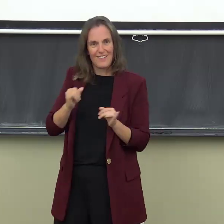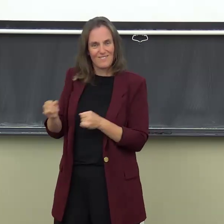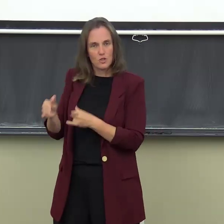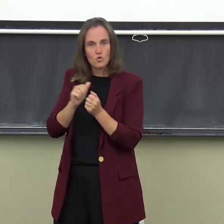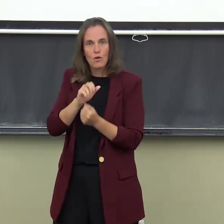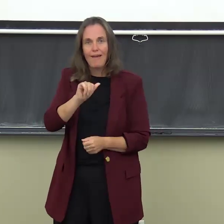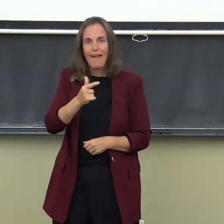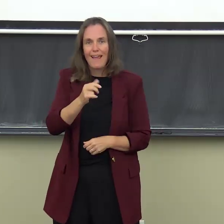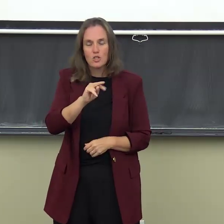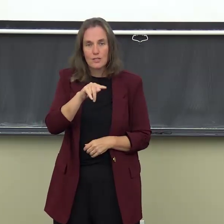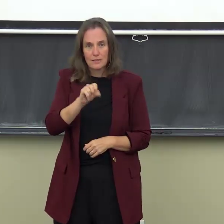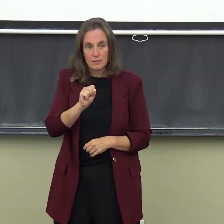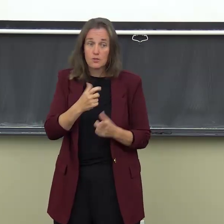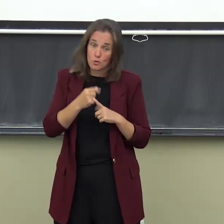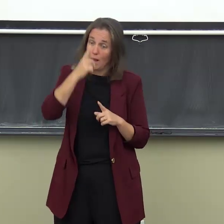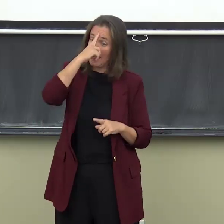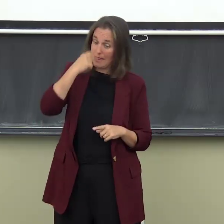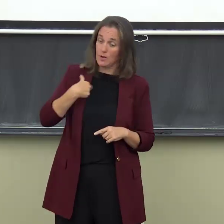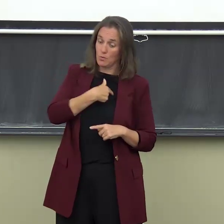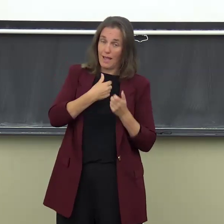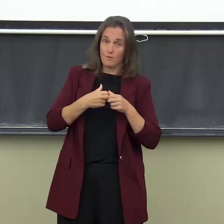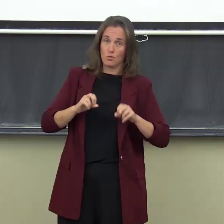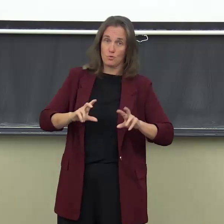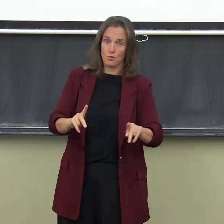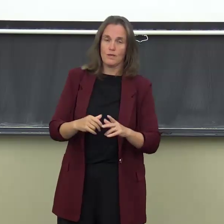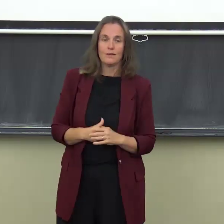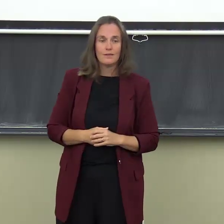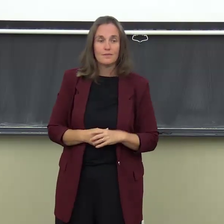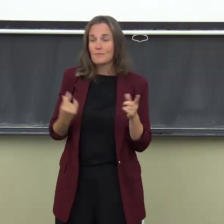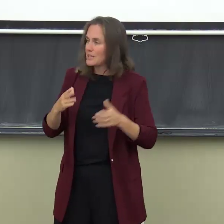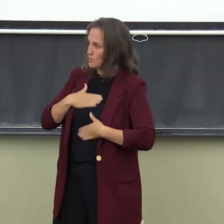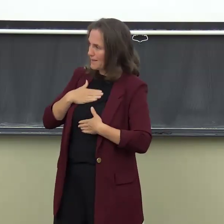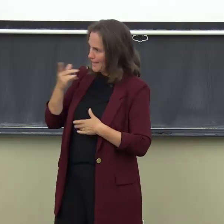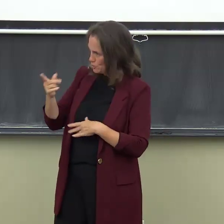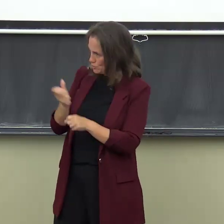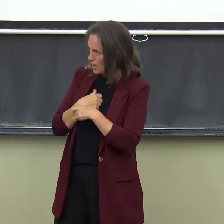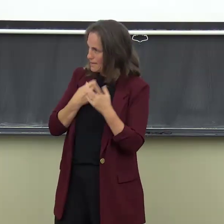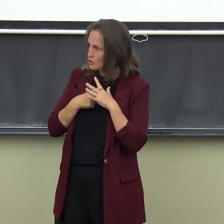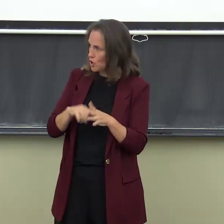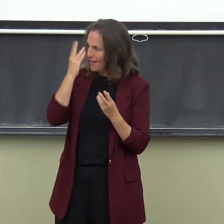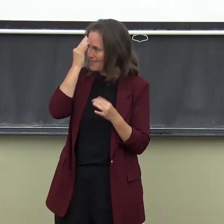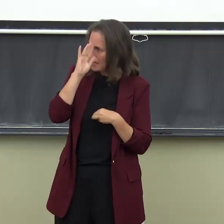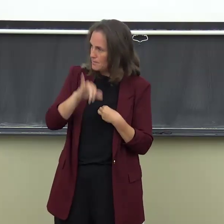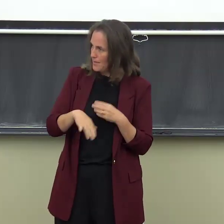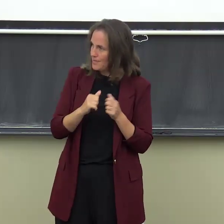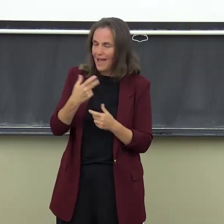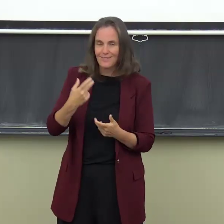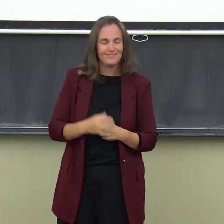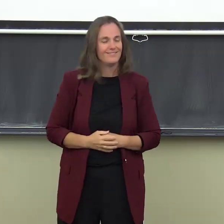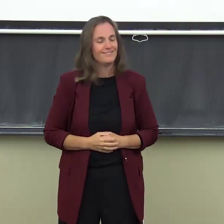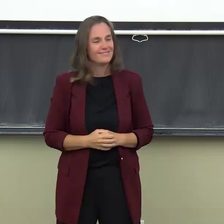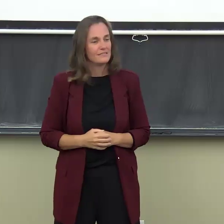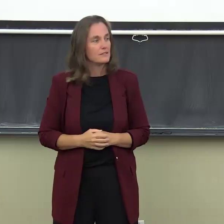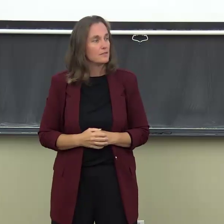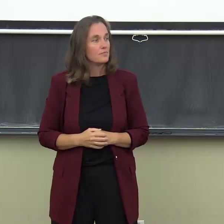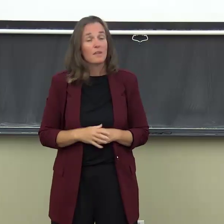agents. So I think we have an opportunity. I'm so glad you got me started thinking about that, Peter. Okay, and